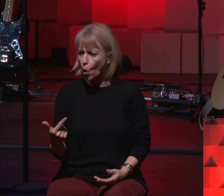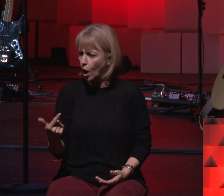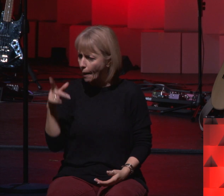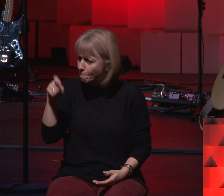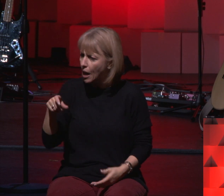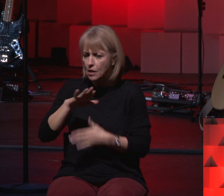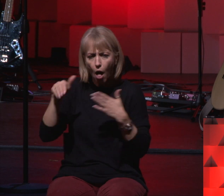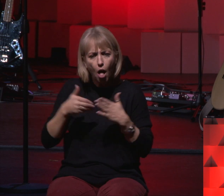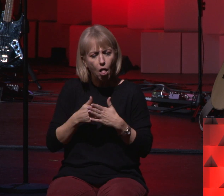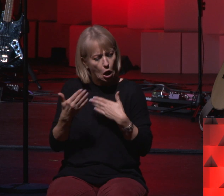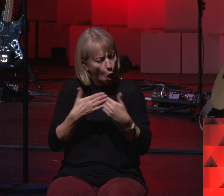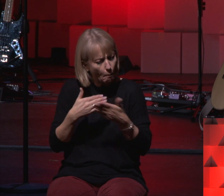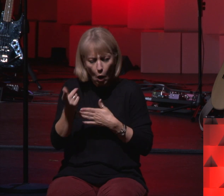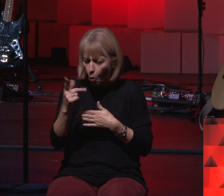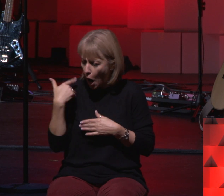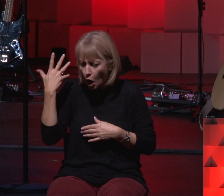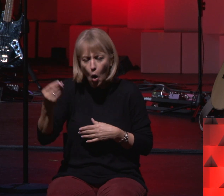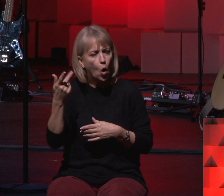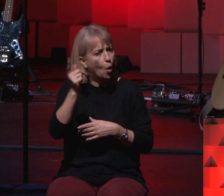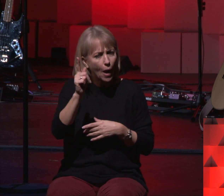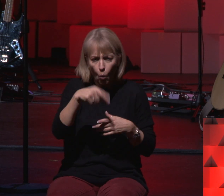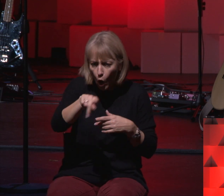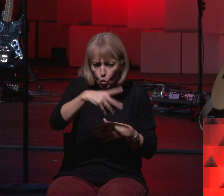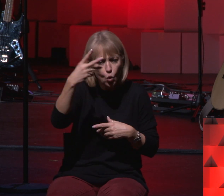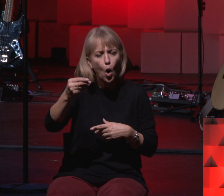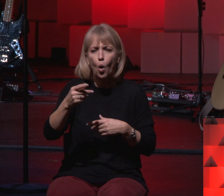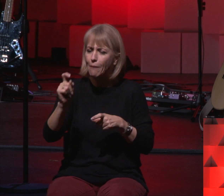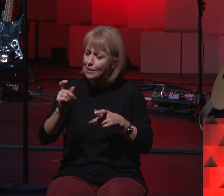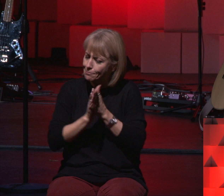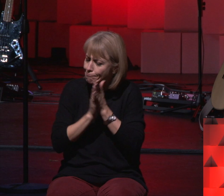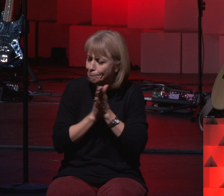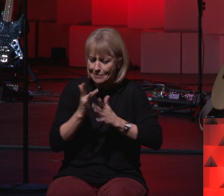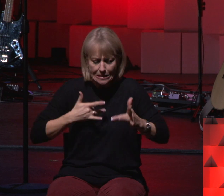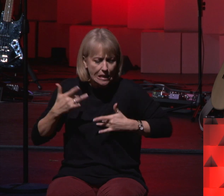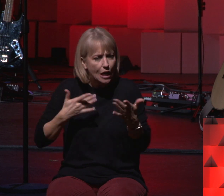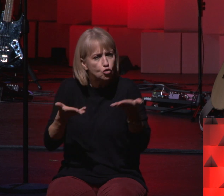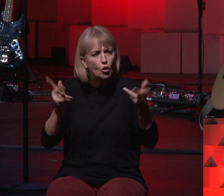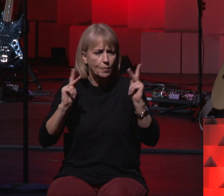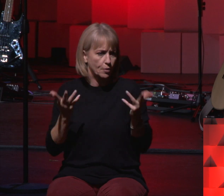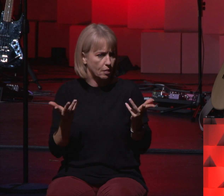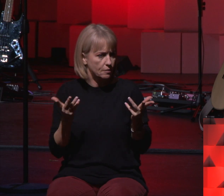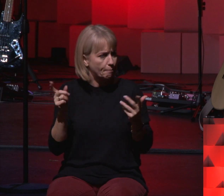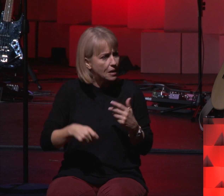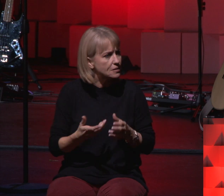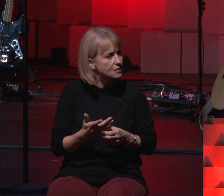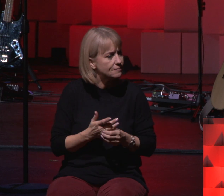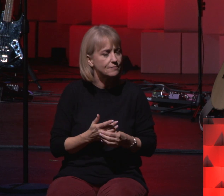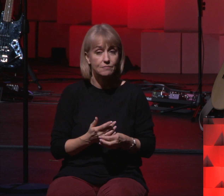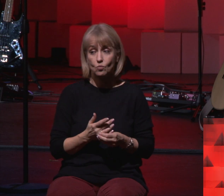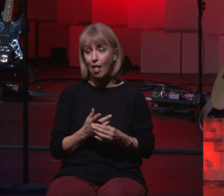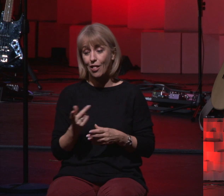at, wherever we're going, living out this passion of engaging in service and connecting people. Now, the disciples, they obviously had